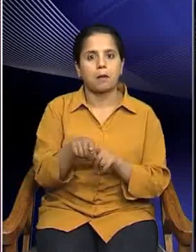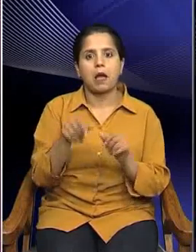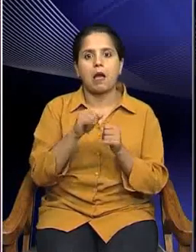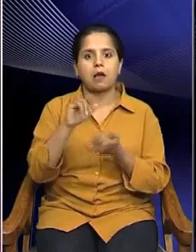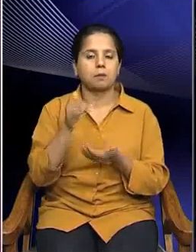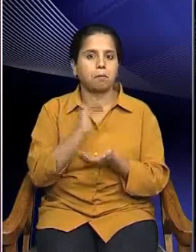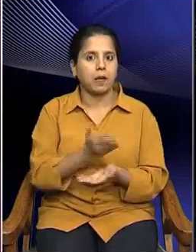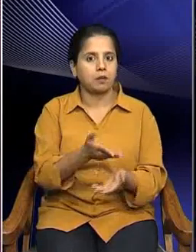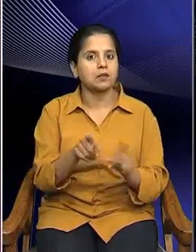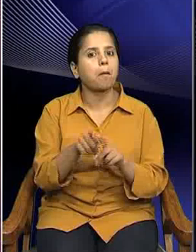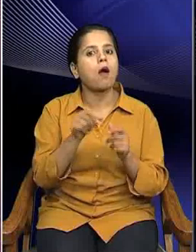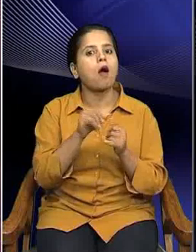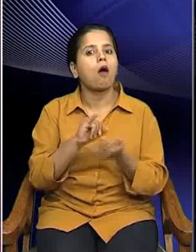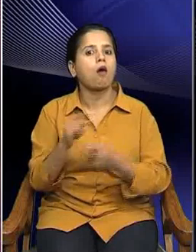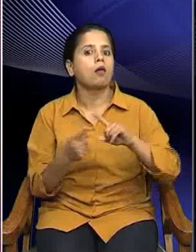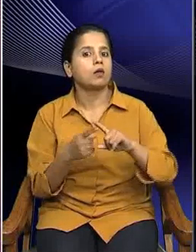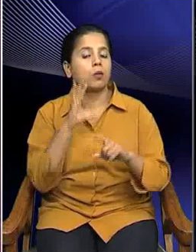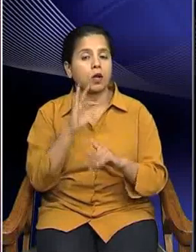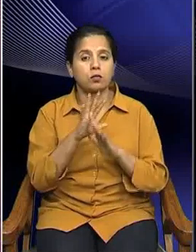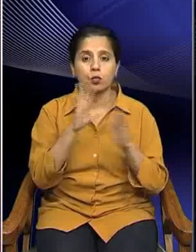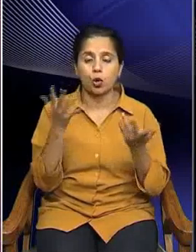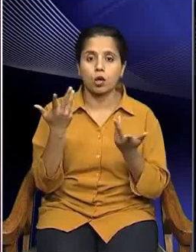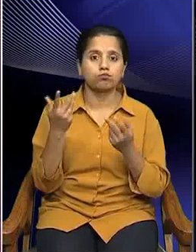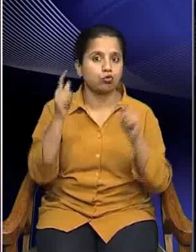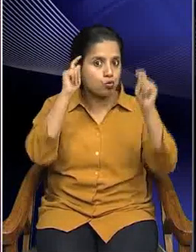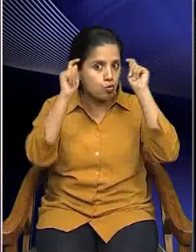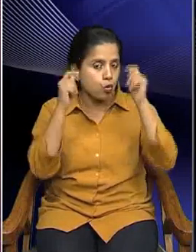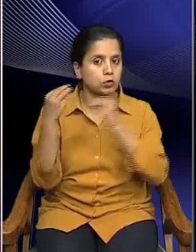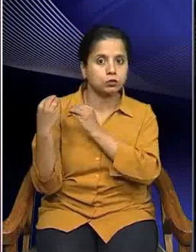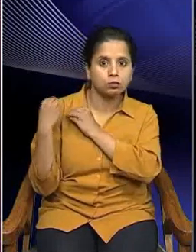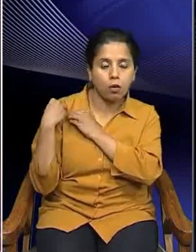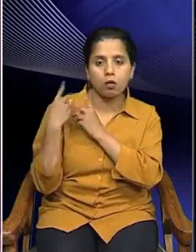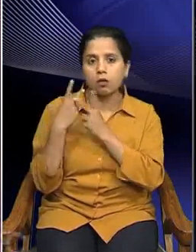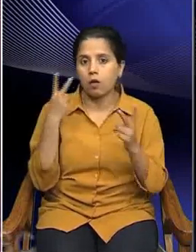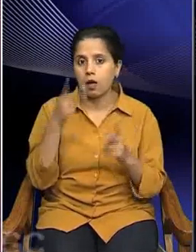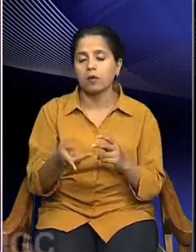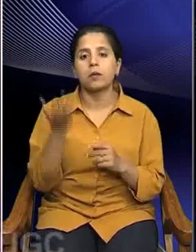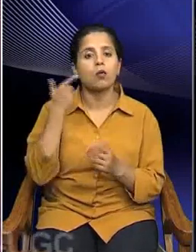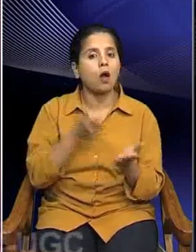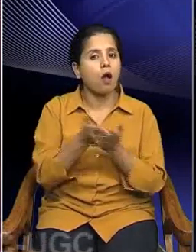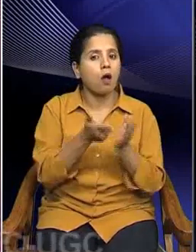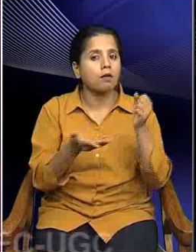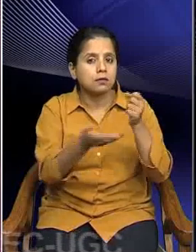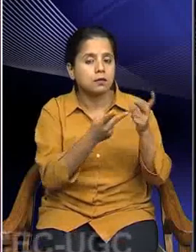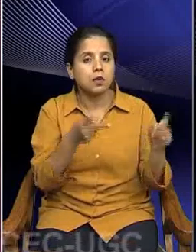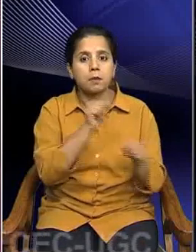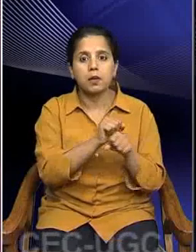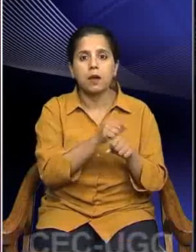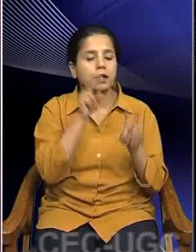because lot of roles and responsibility in the traditional agrarian society is actually